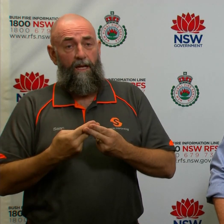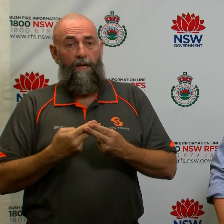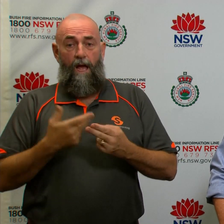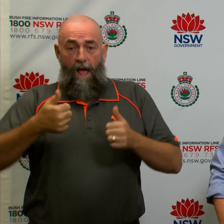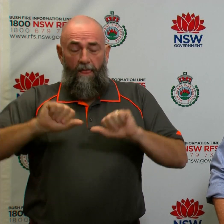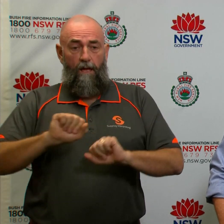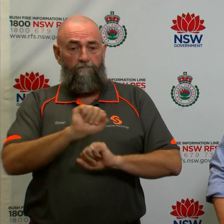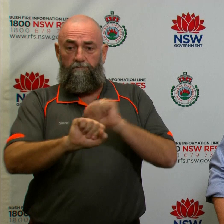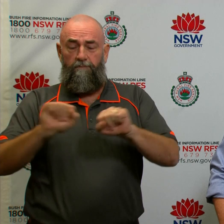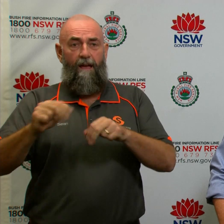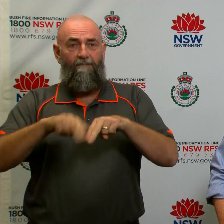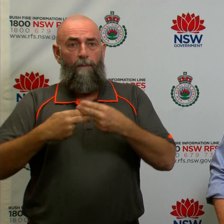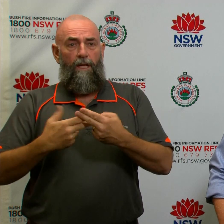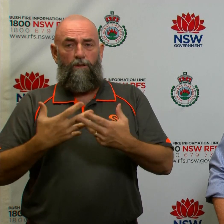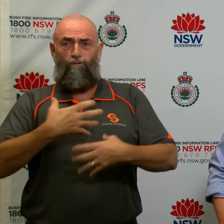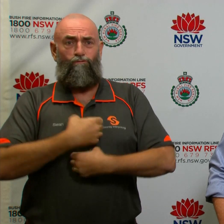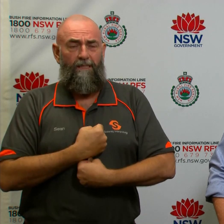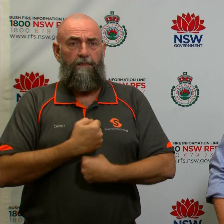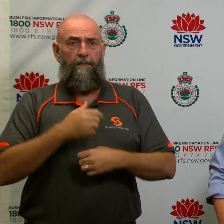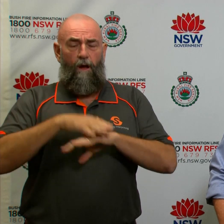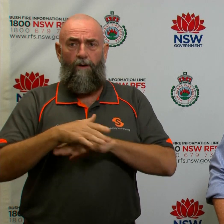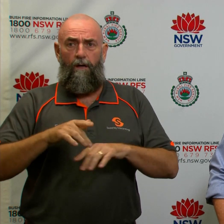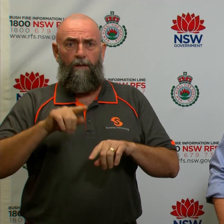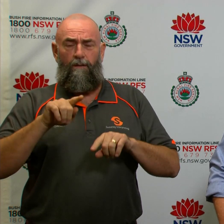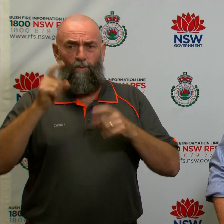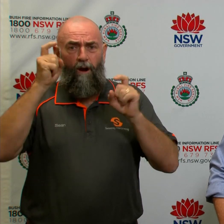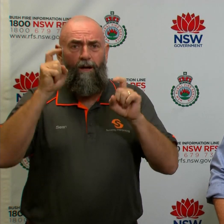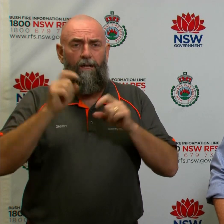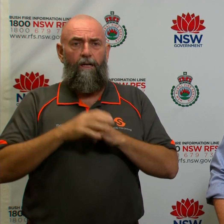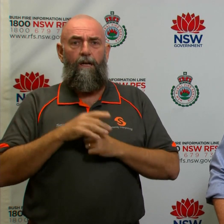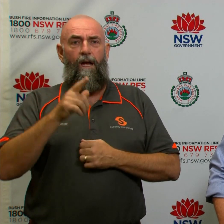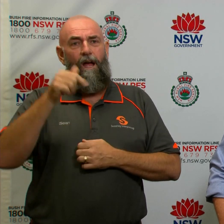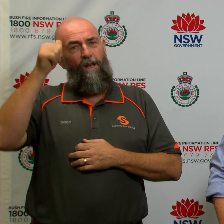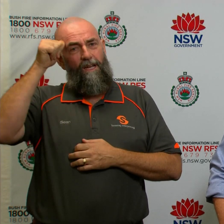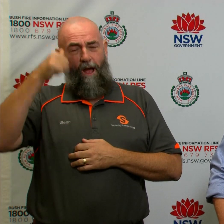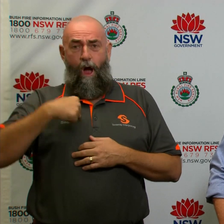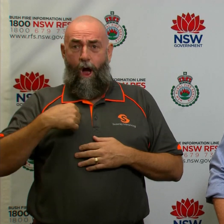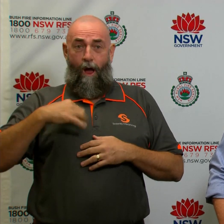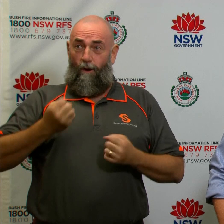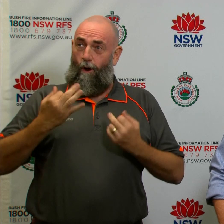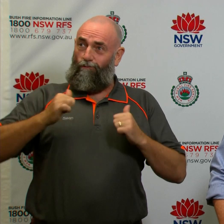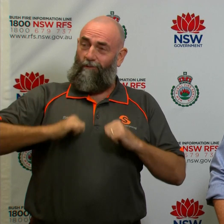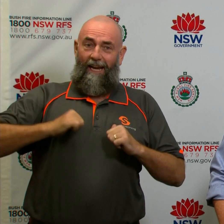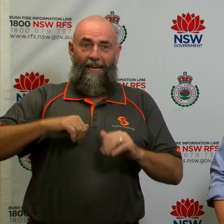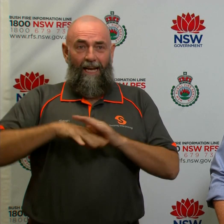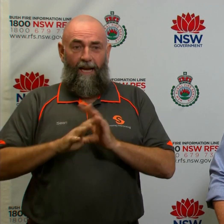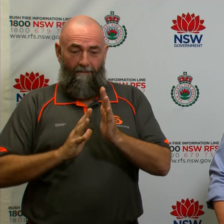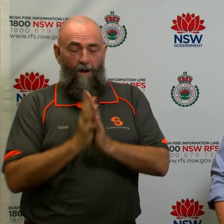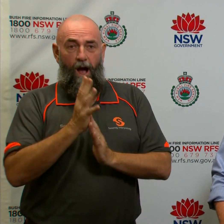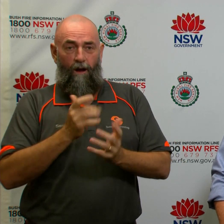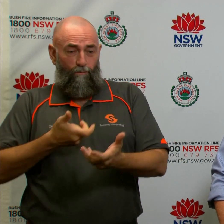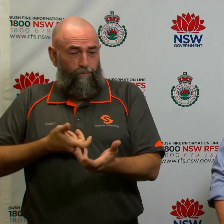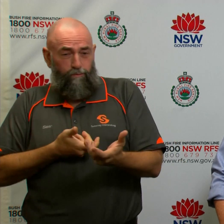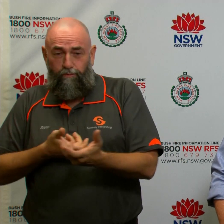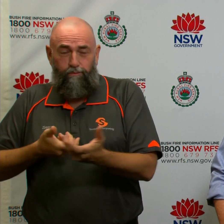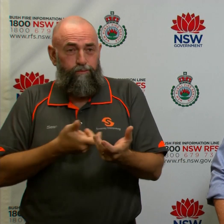were under great stress. They know that I'm not going to stand there and hold a hose. I'm not a trained firefighter, nor am I an expert like those